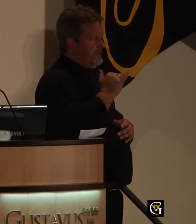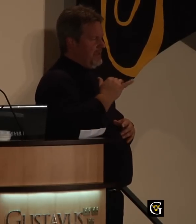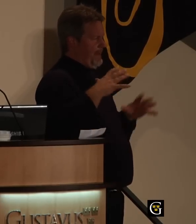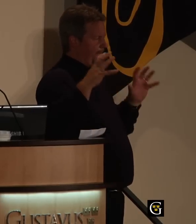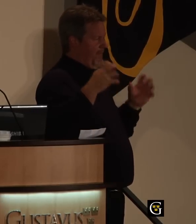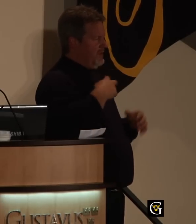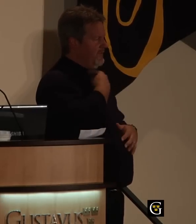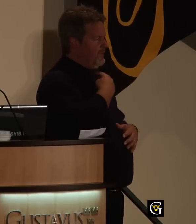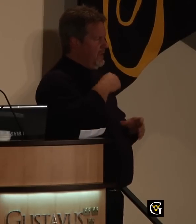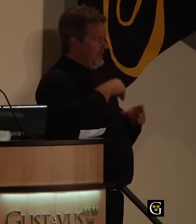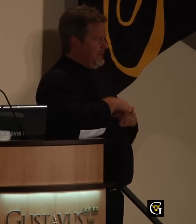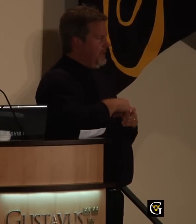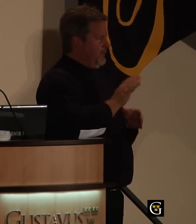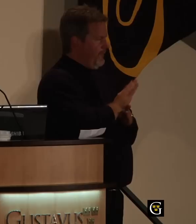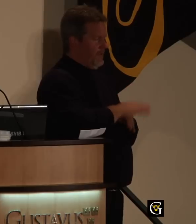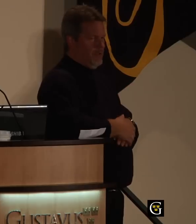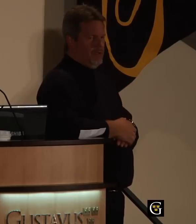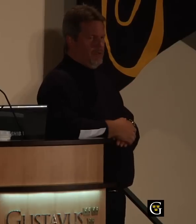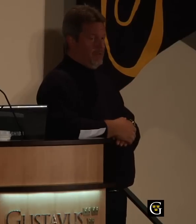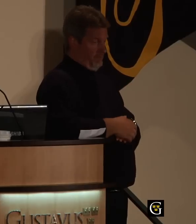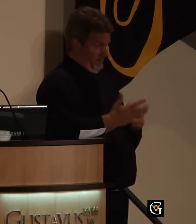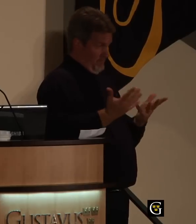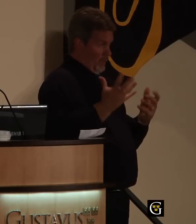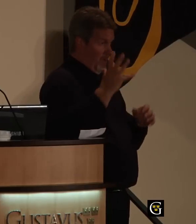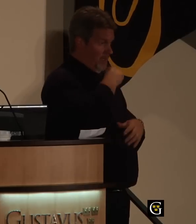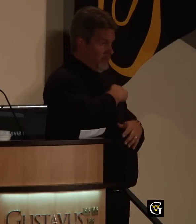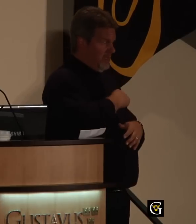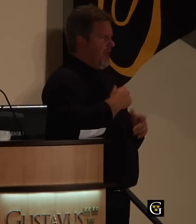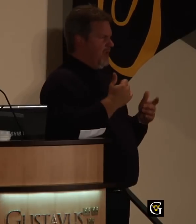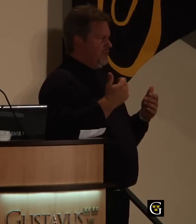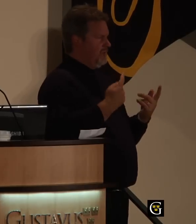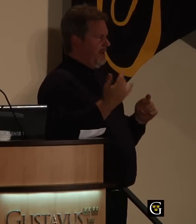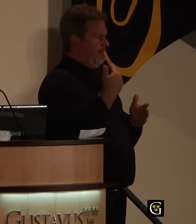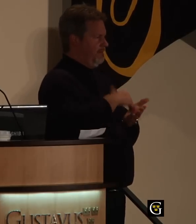Anybody want to take a guess? I'll play them again.